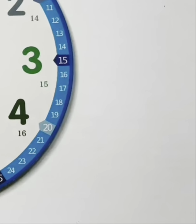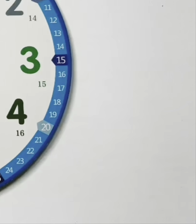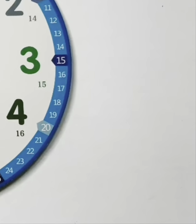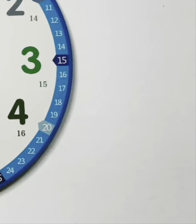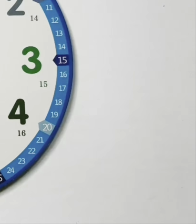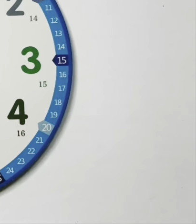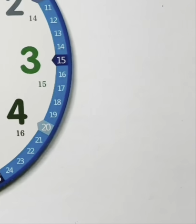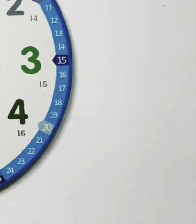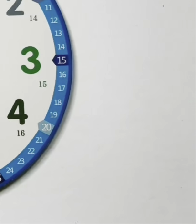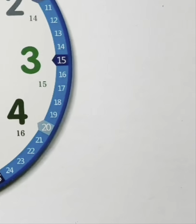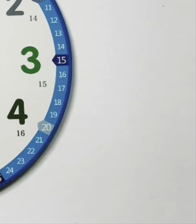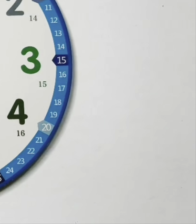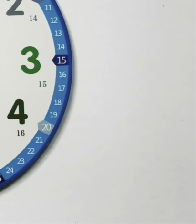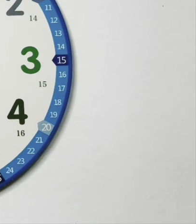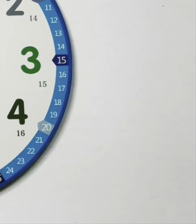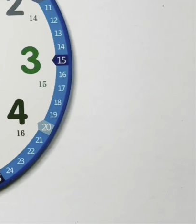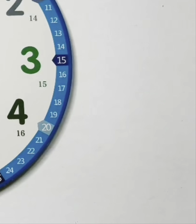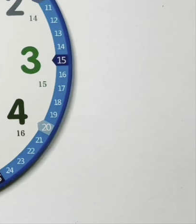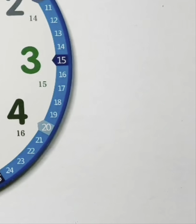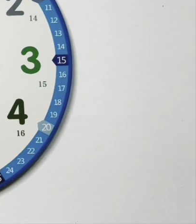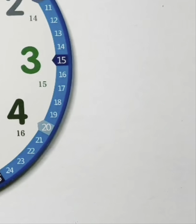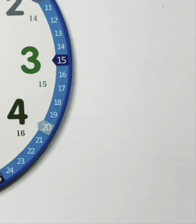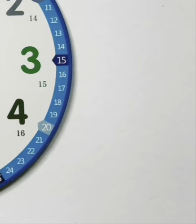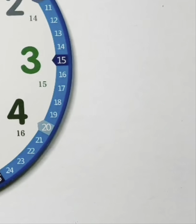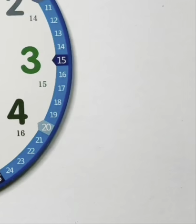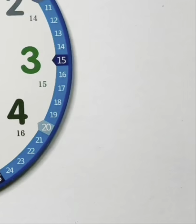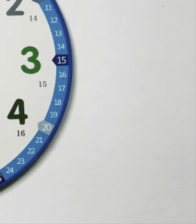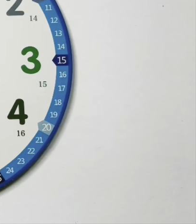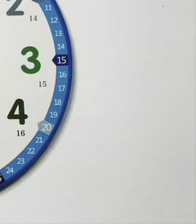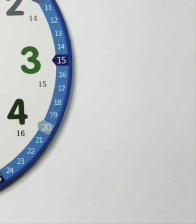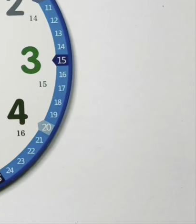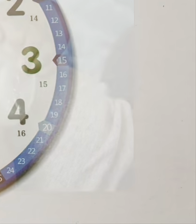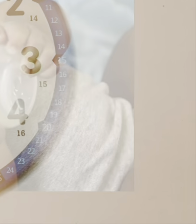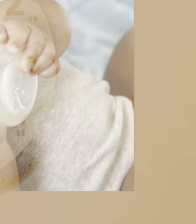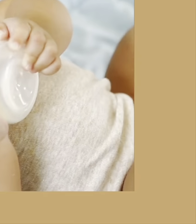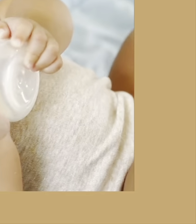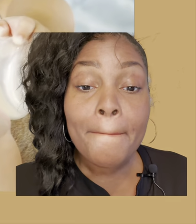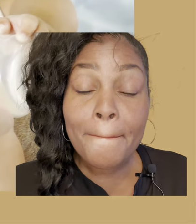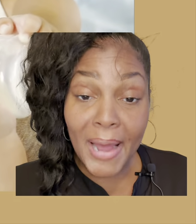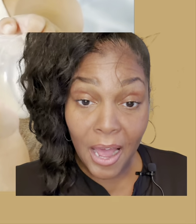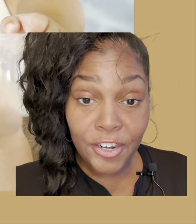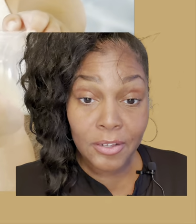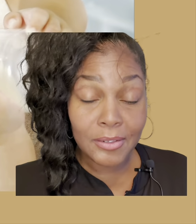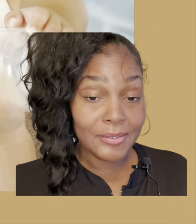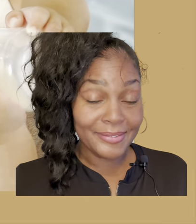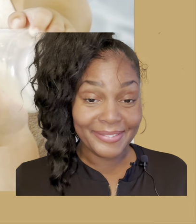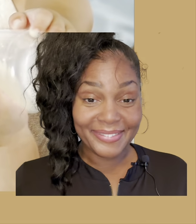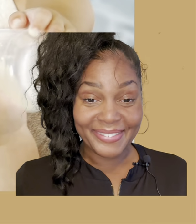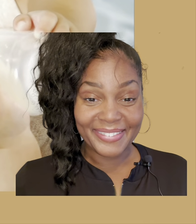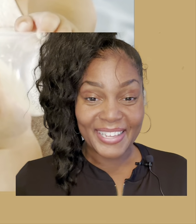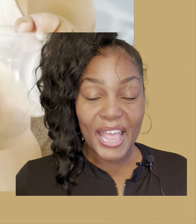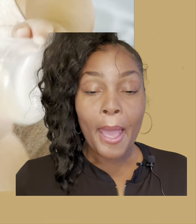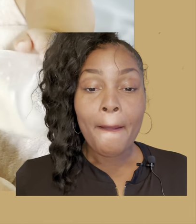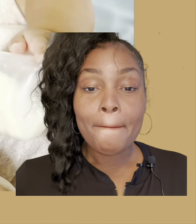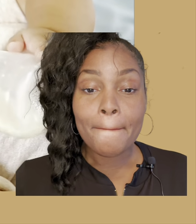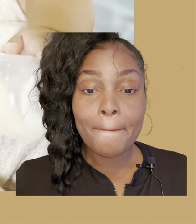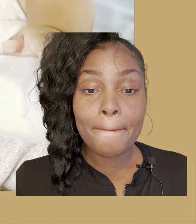1, 2, 3, 4, 5, 6, 7, 8, 9, 10, 11, 12. 12 o'clock. Good job. Bottle.